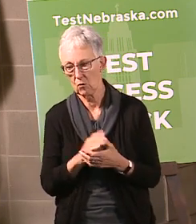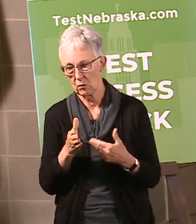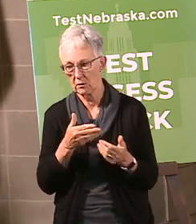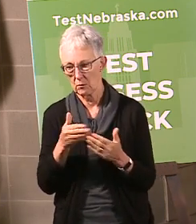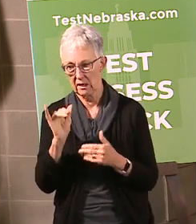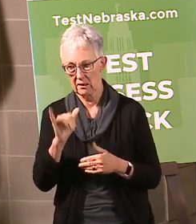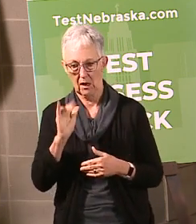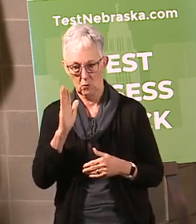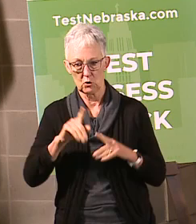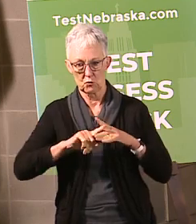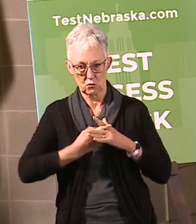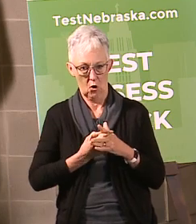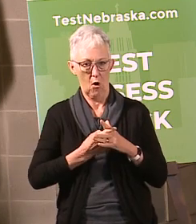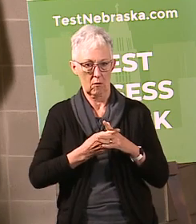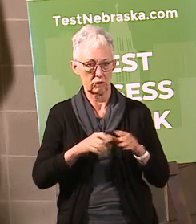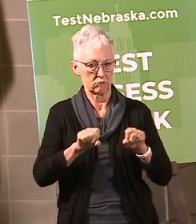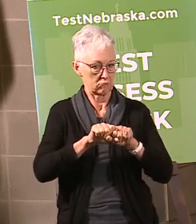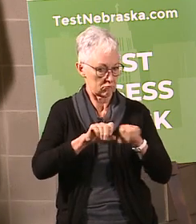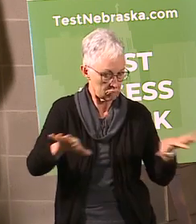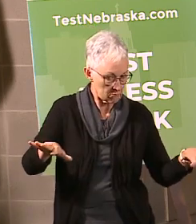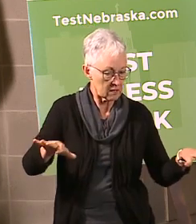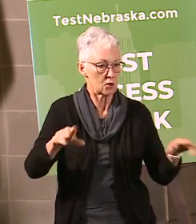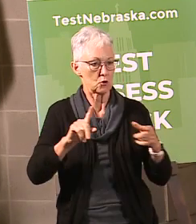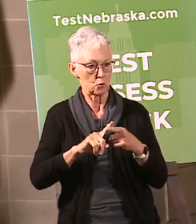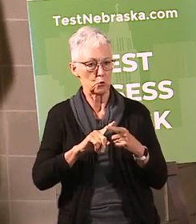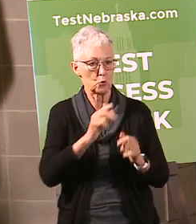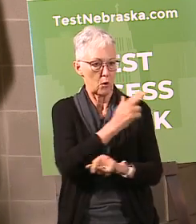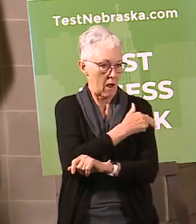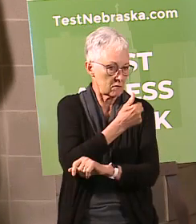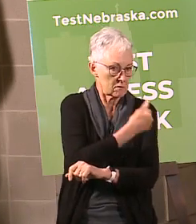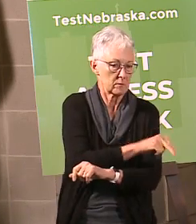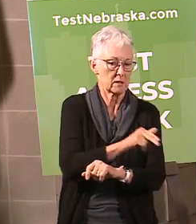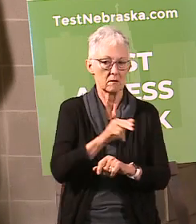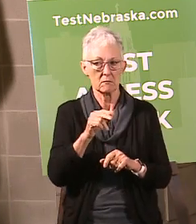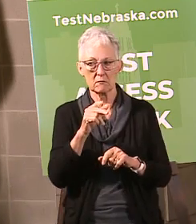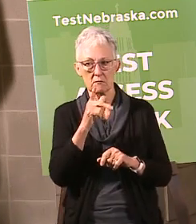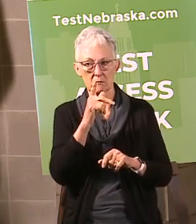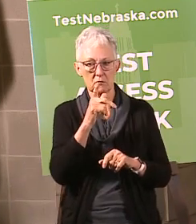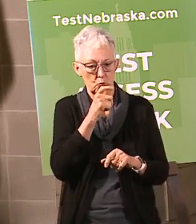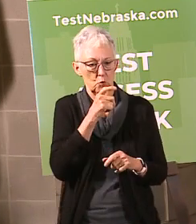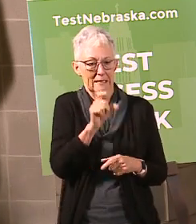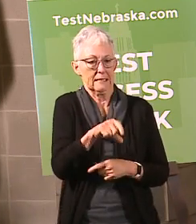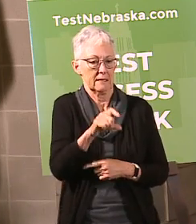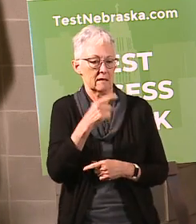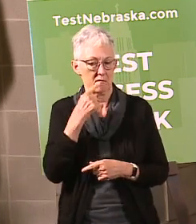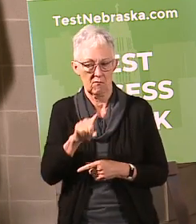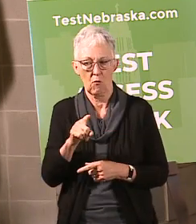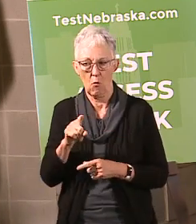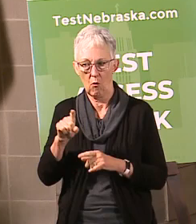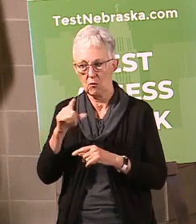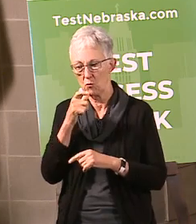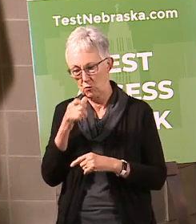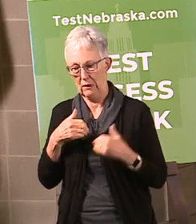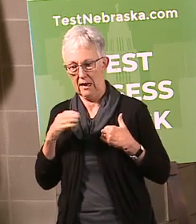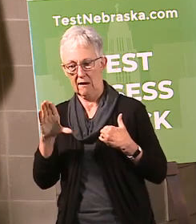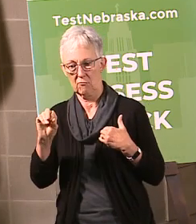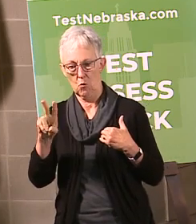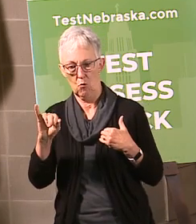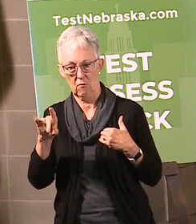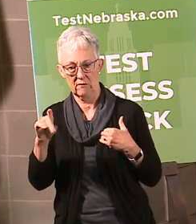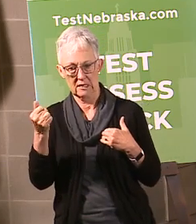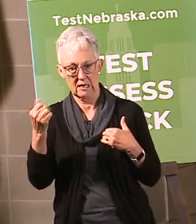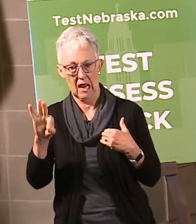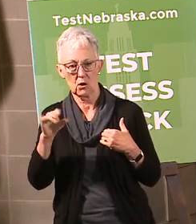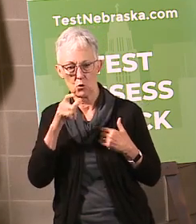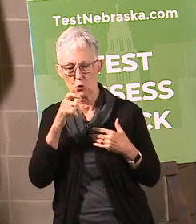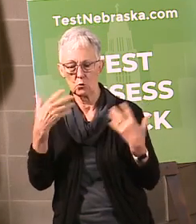starting available, and we'll work with the health care systems to be able to distribute those out to be able to help folks who, again, the most severely